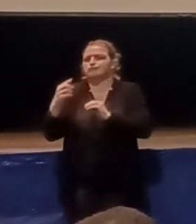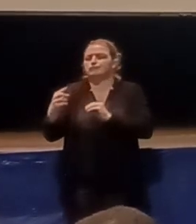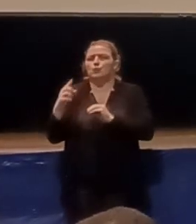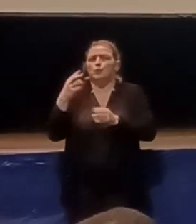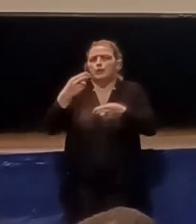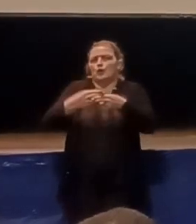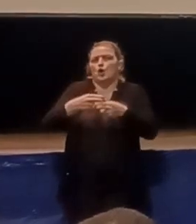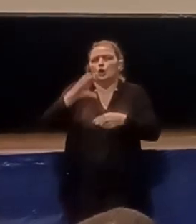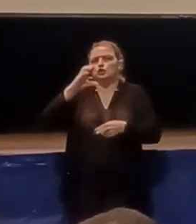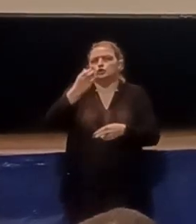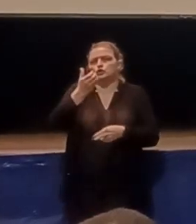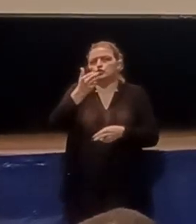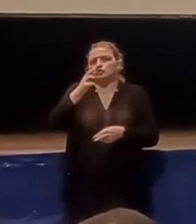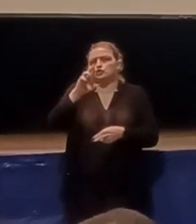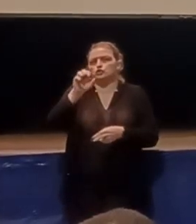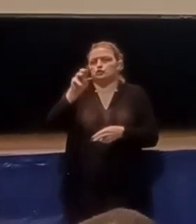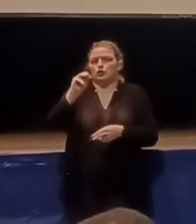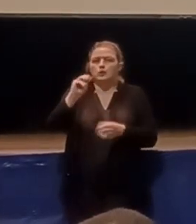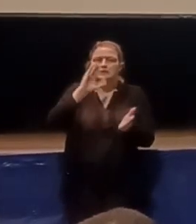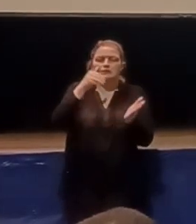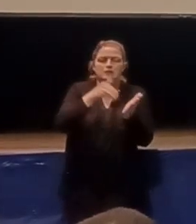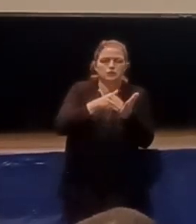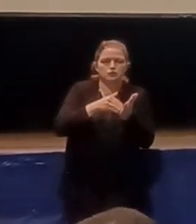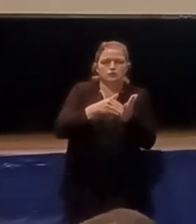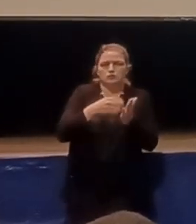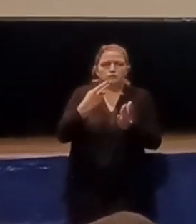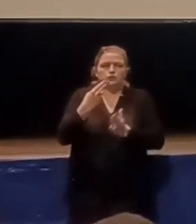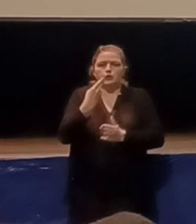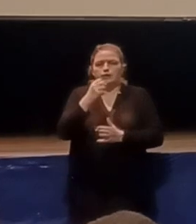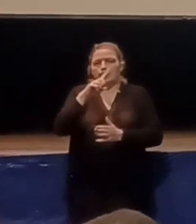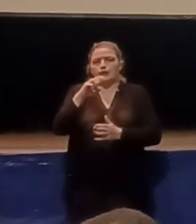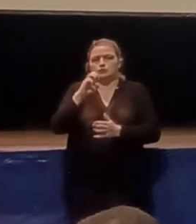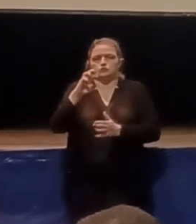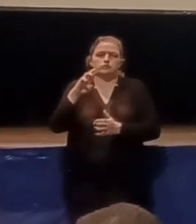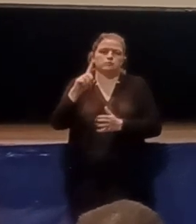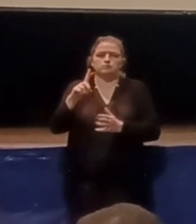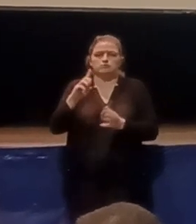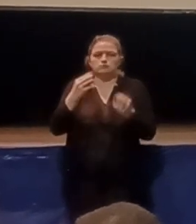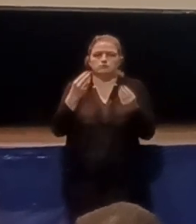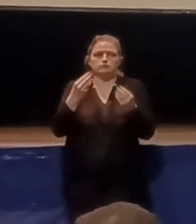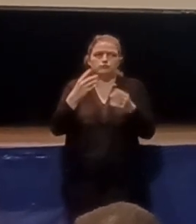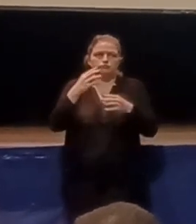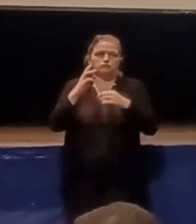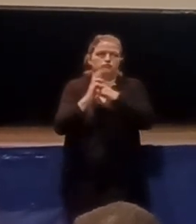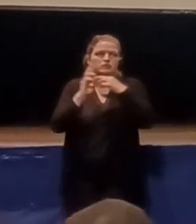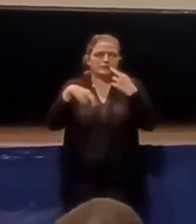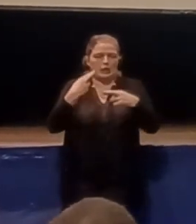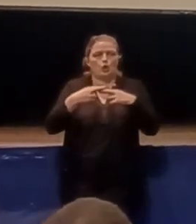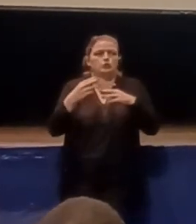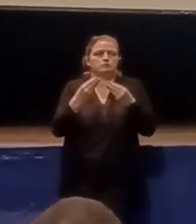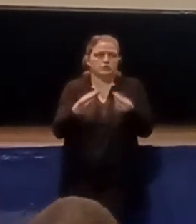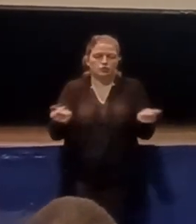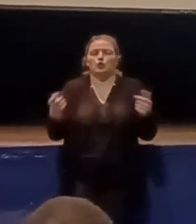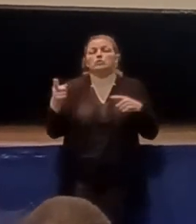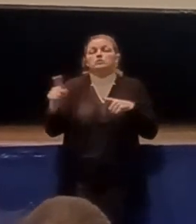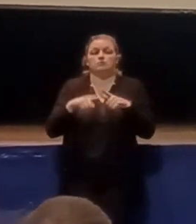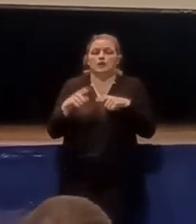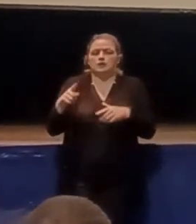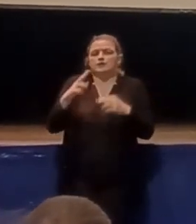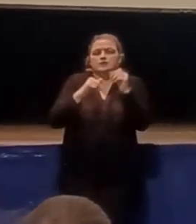call CHARMs. This is a Center for Hard to Recycle Materials, but it's essentially a facility that can allow drop-off of materials